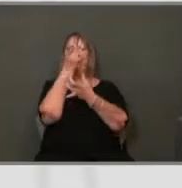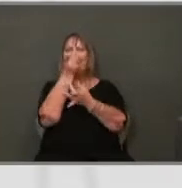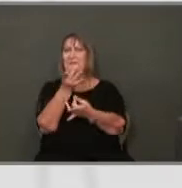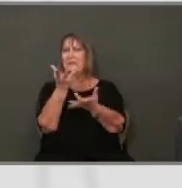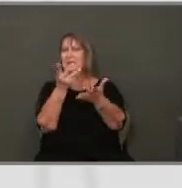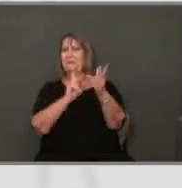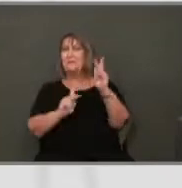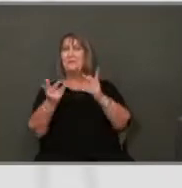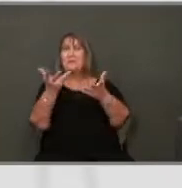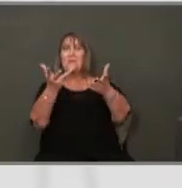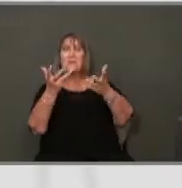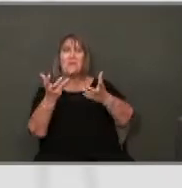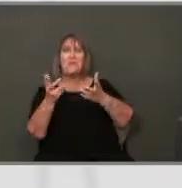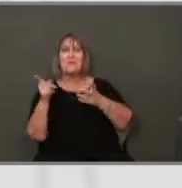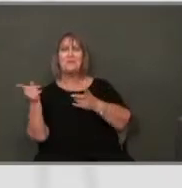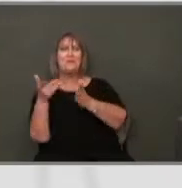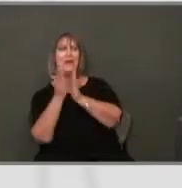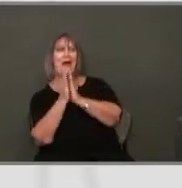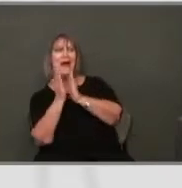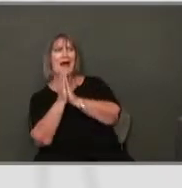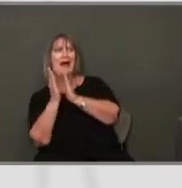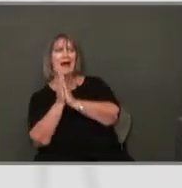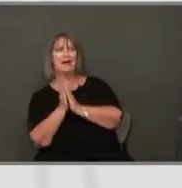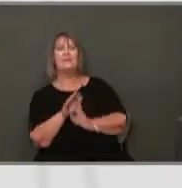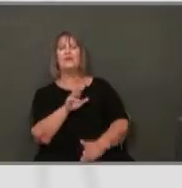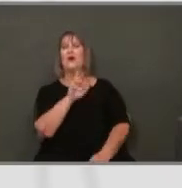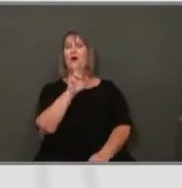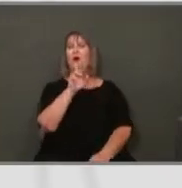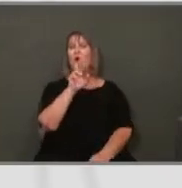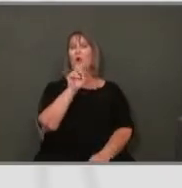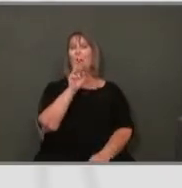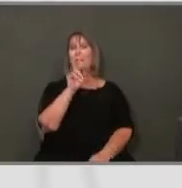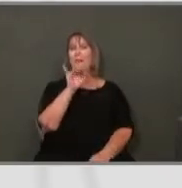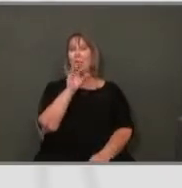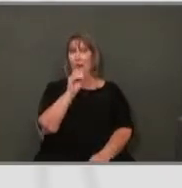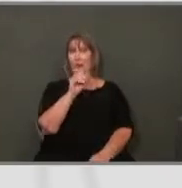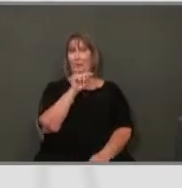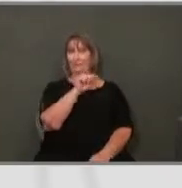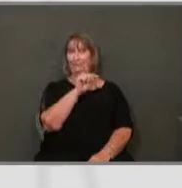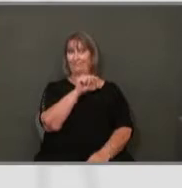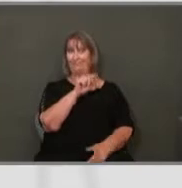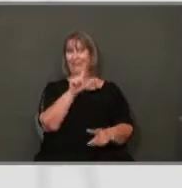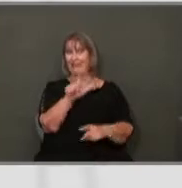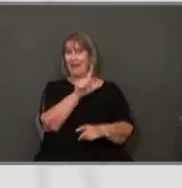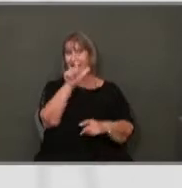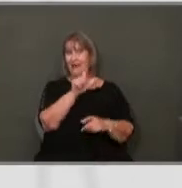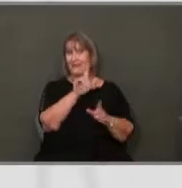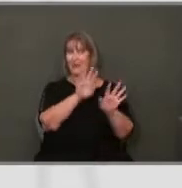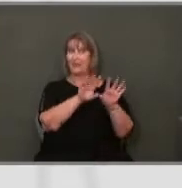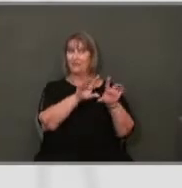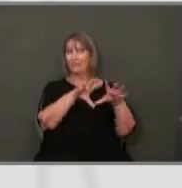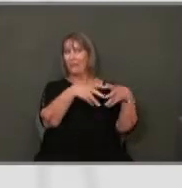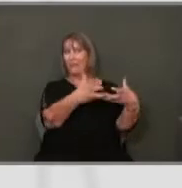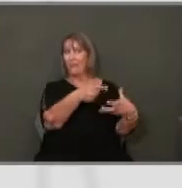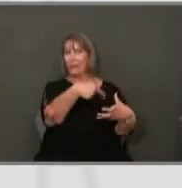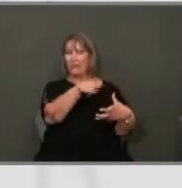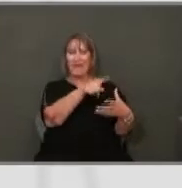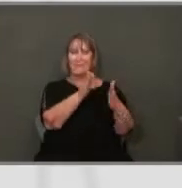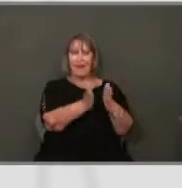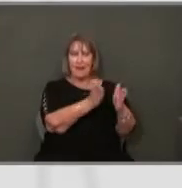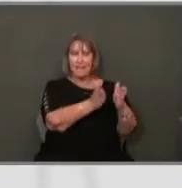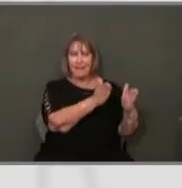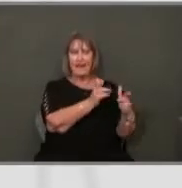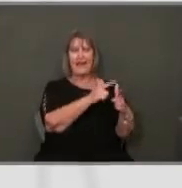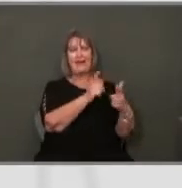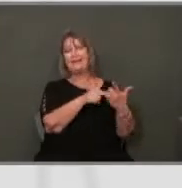for. And Ramiro and his team came up with a plan right before COVID that we had to put on hold. And next year's